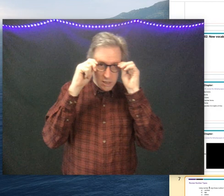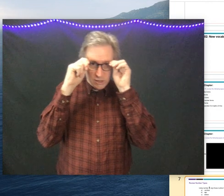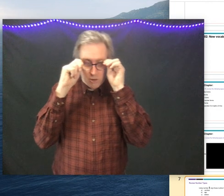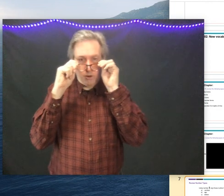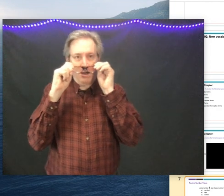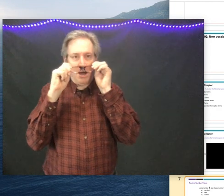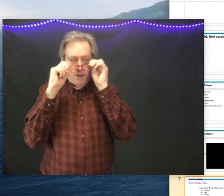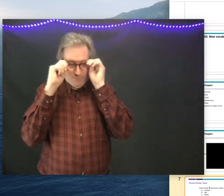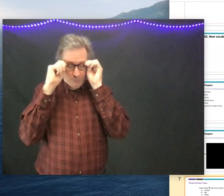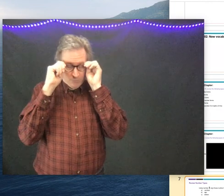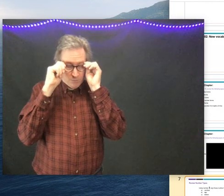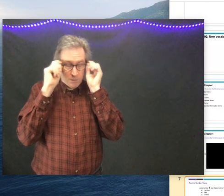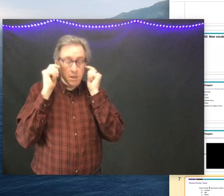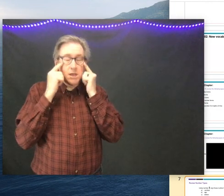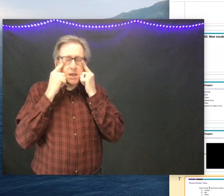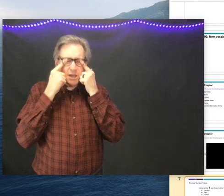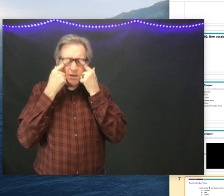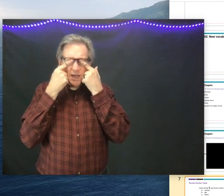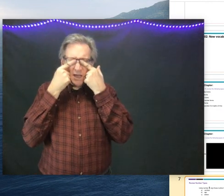So